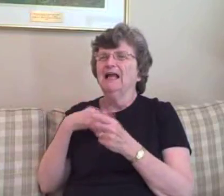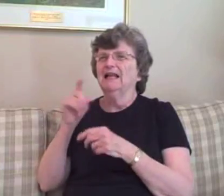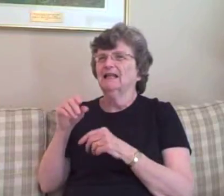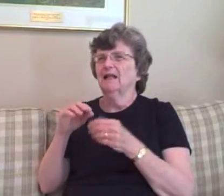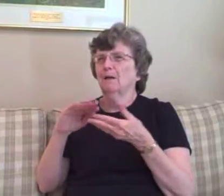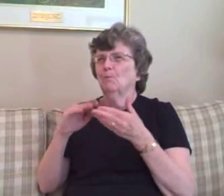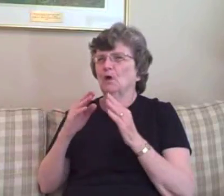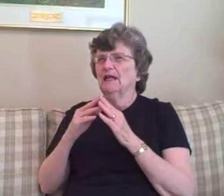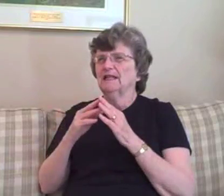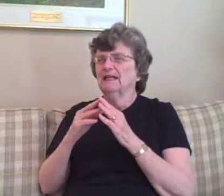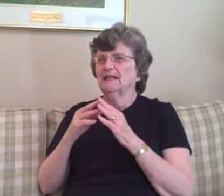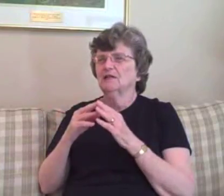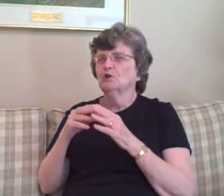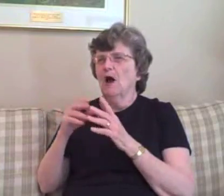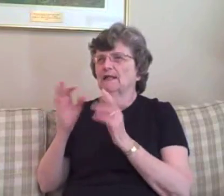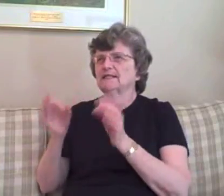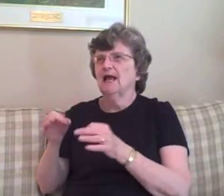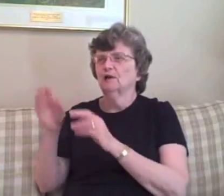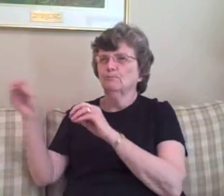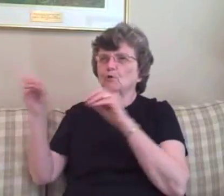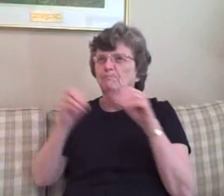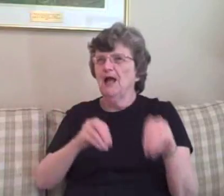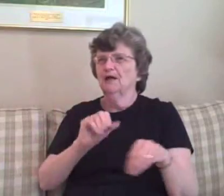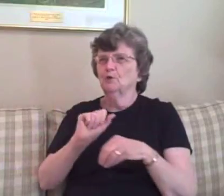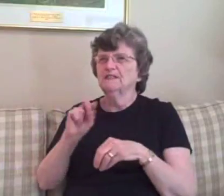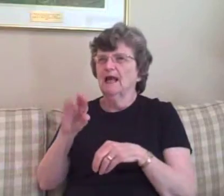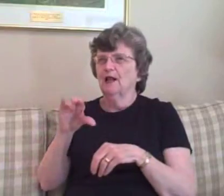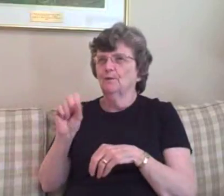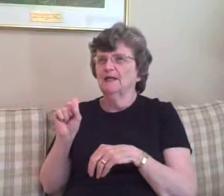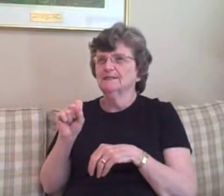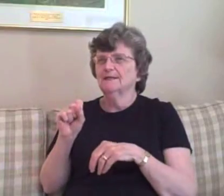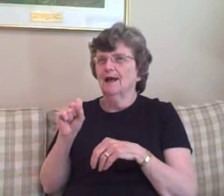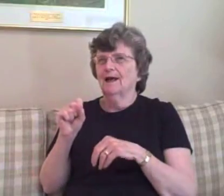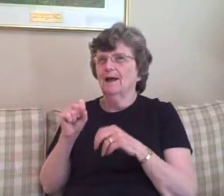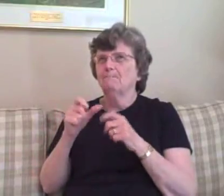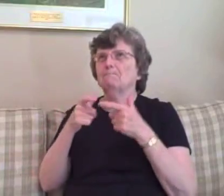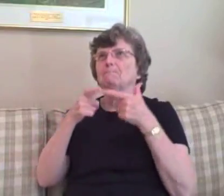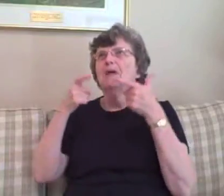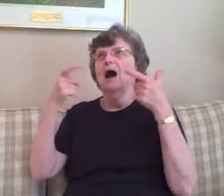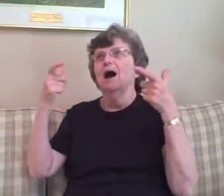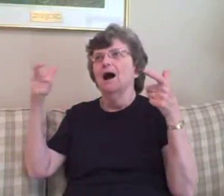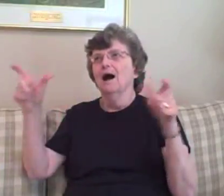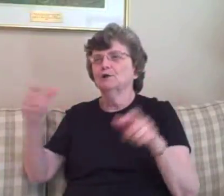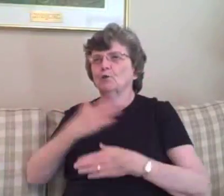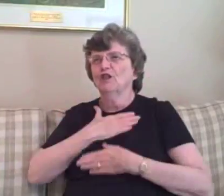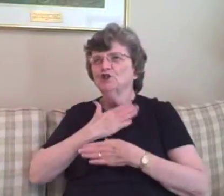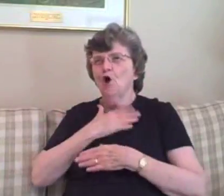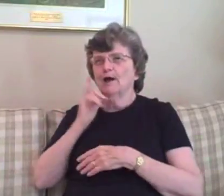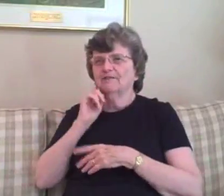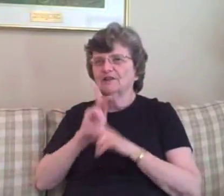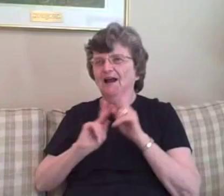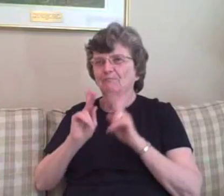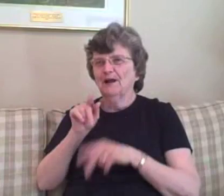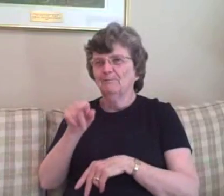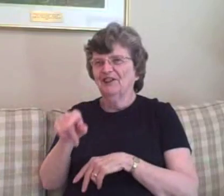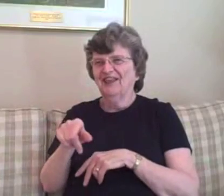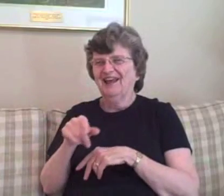and then I needed a community, so I decided to move back to St. Louis, and